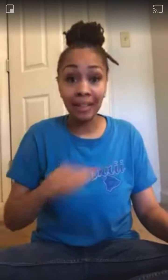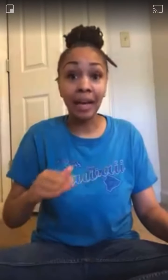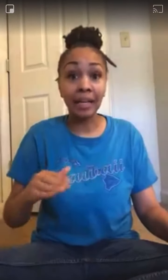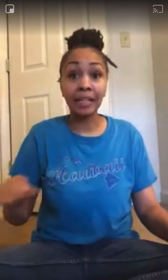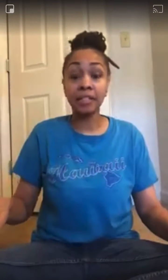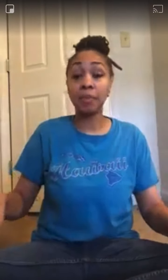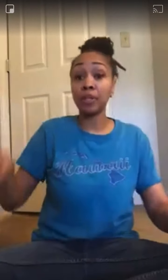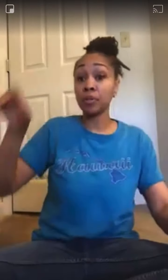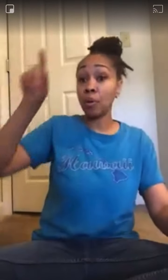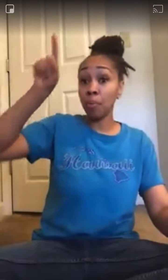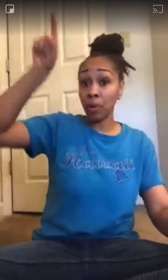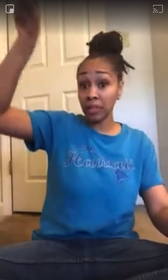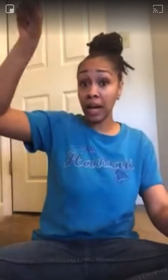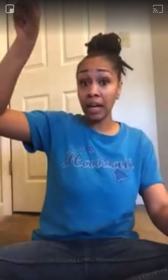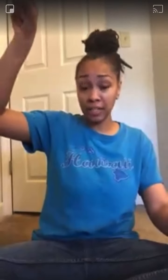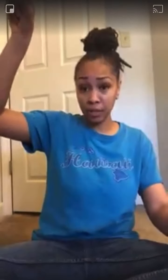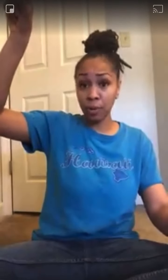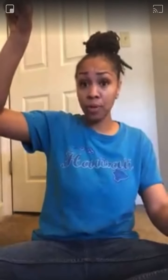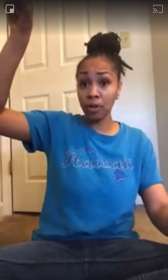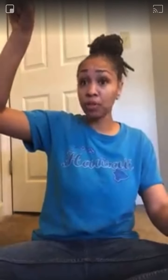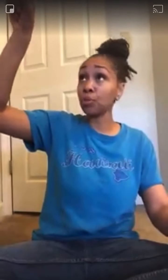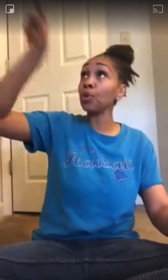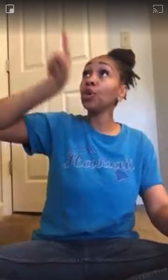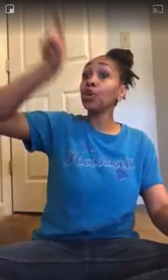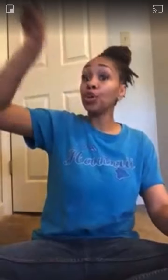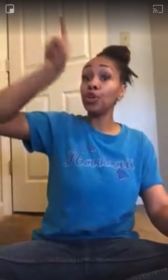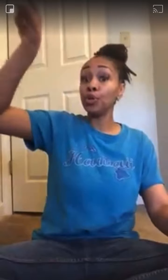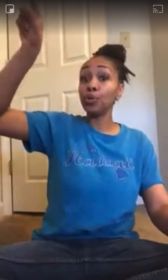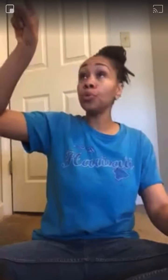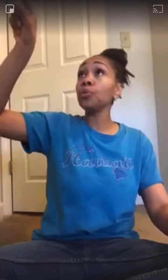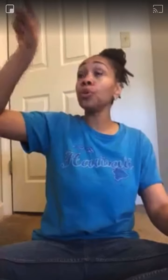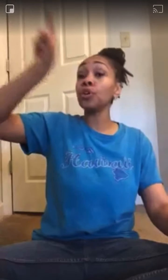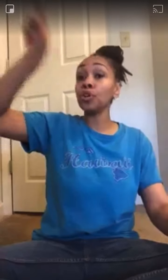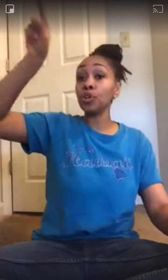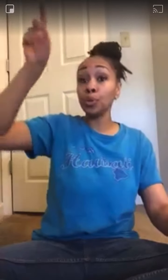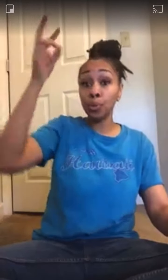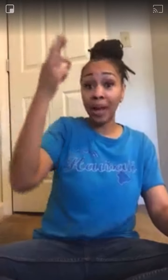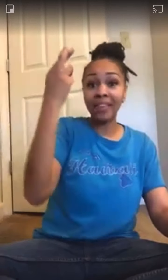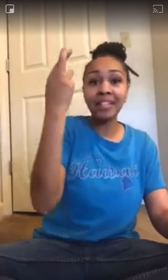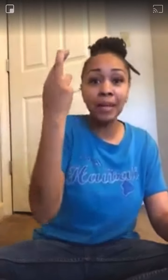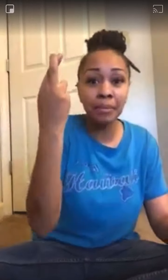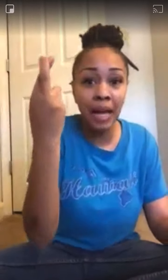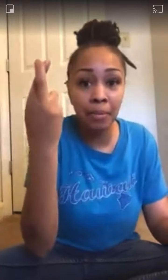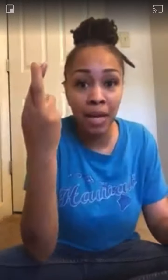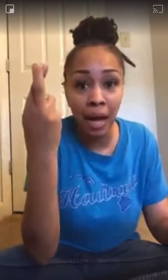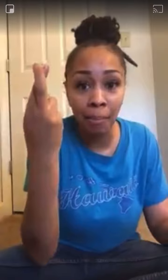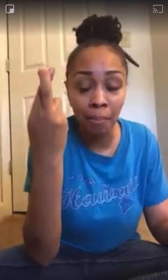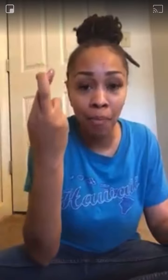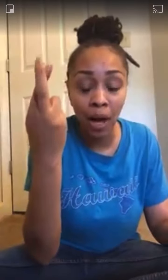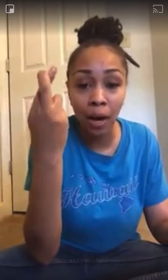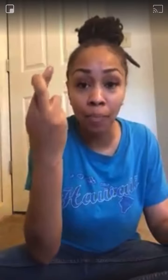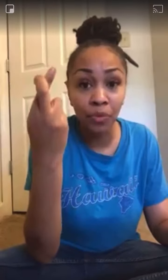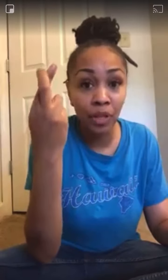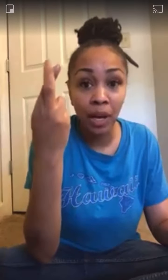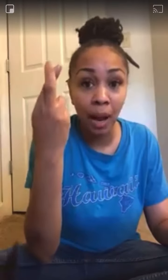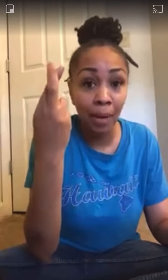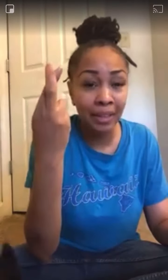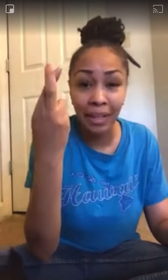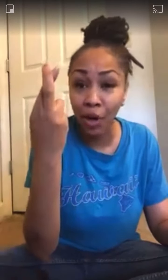not against me. So I'm pointing to God because that's who I'm talking to. You. And then sometimes I make the letter